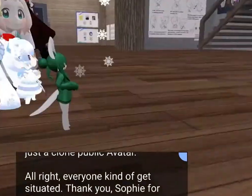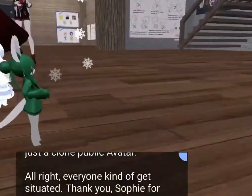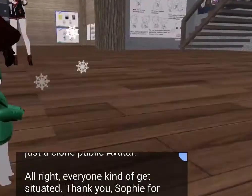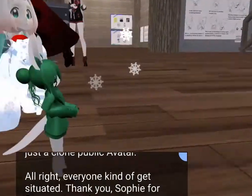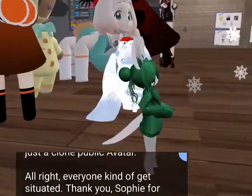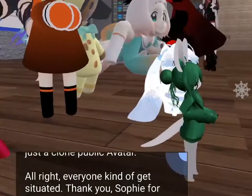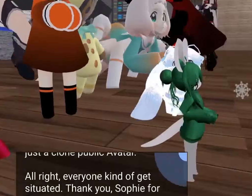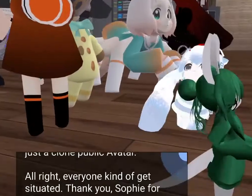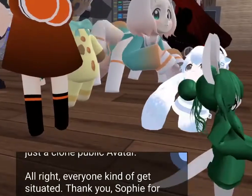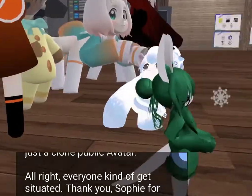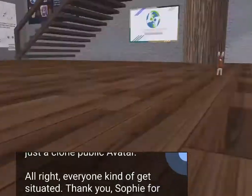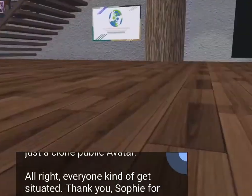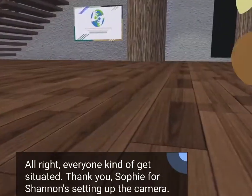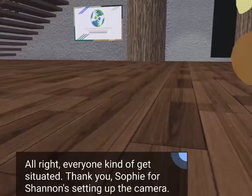There's so many short avatars.